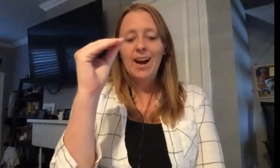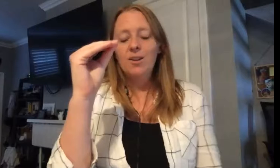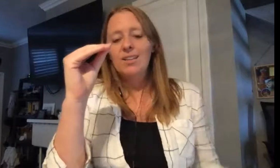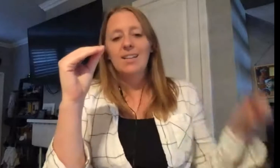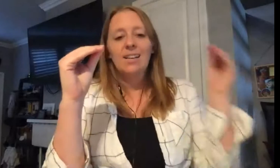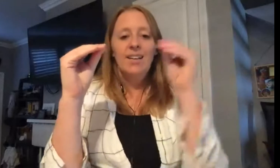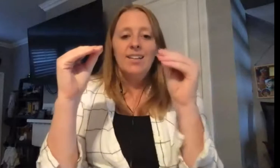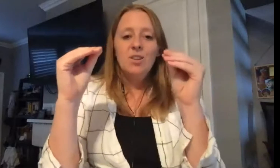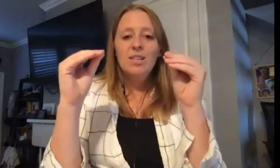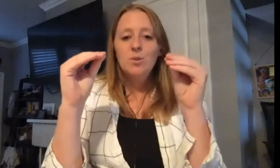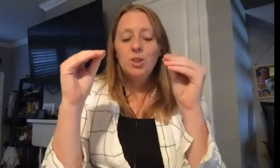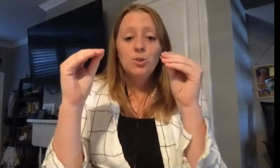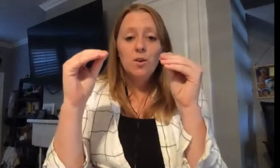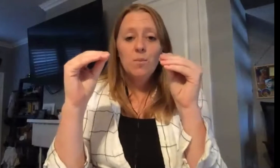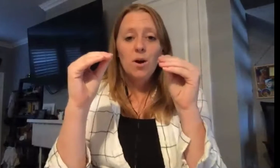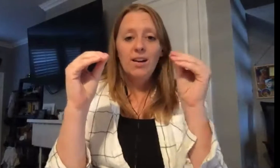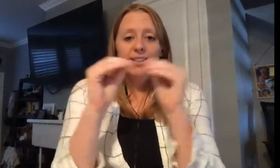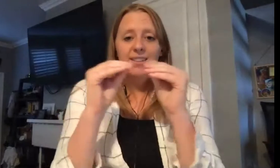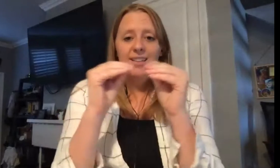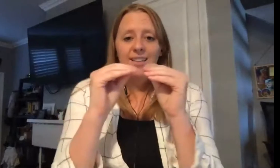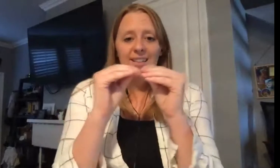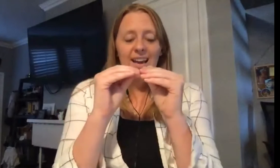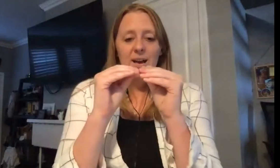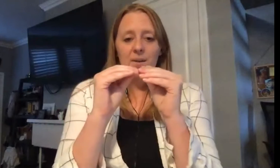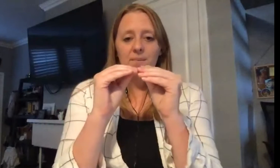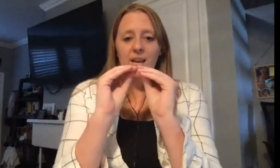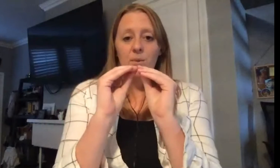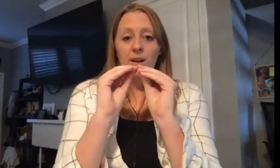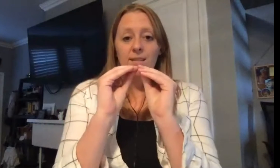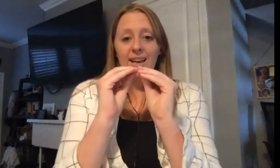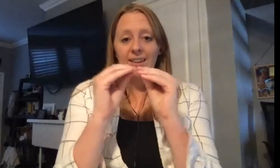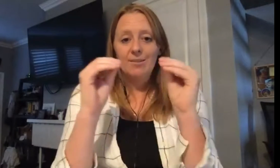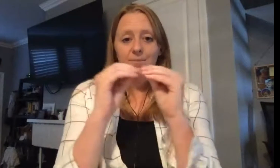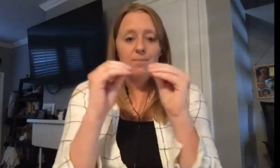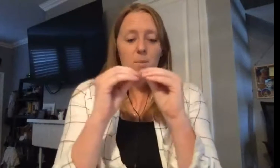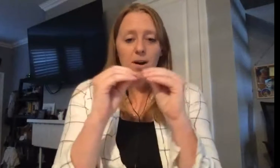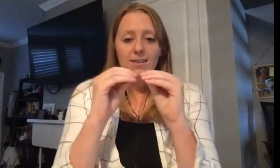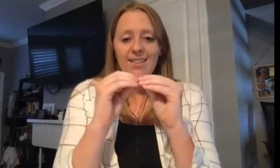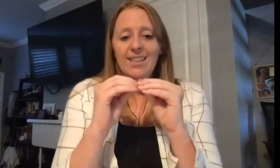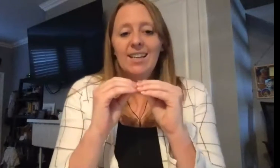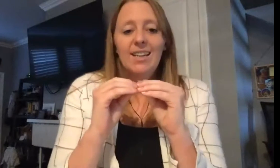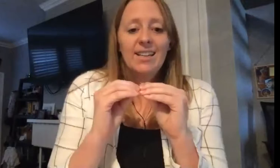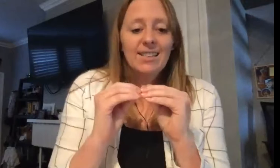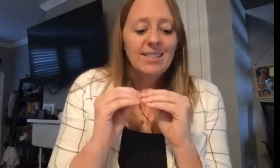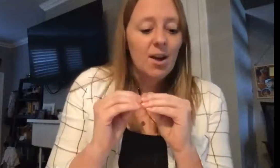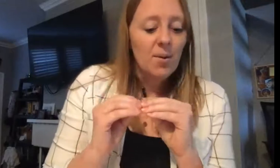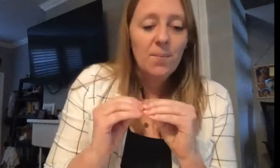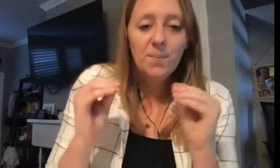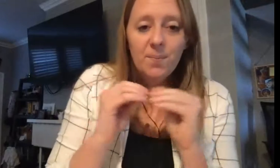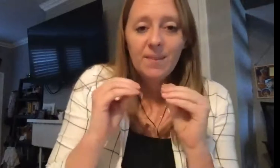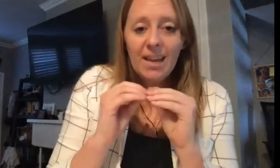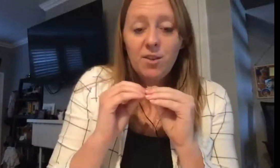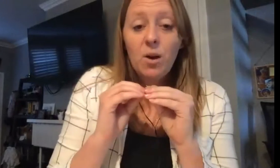it out. So that's what you use for more. And you bring them together, more.